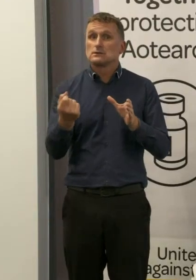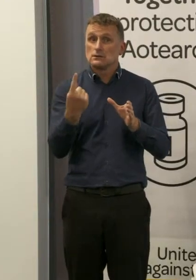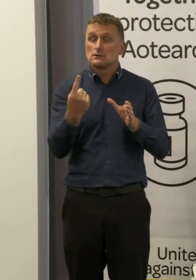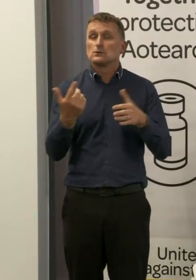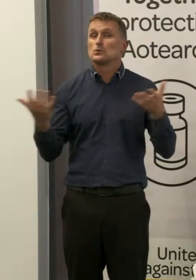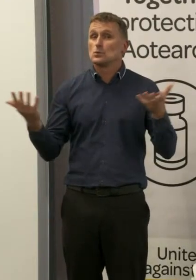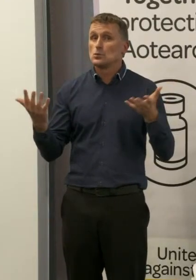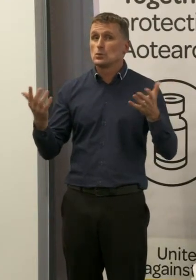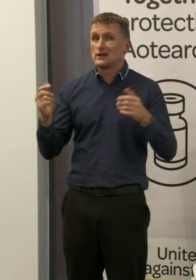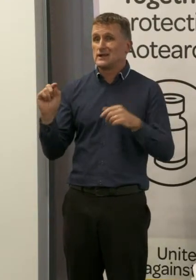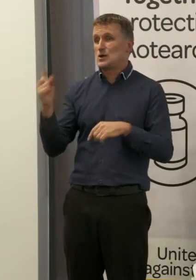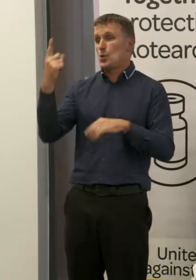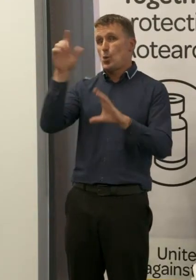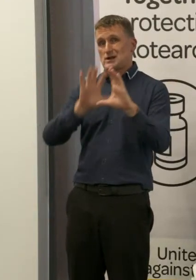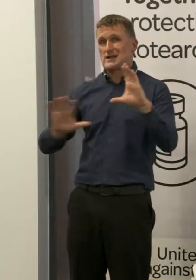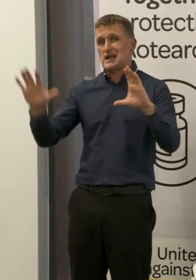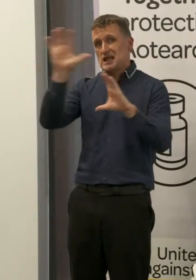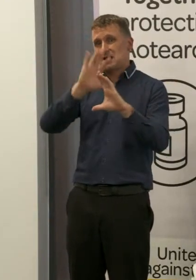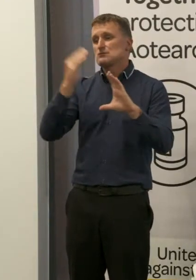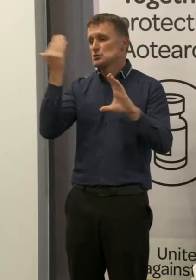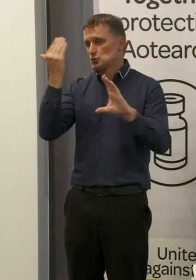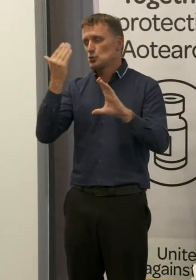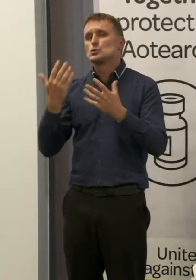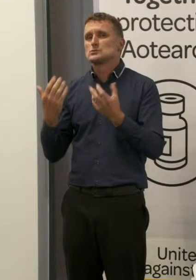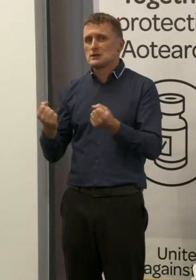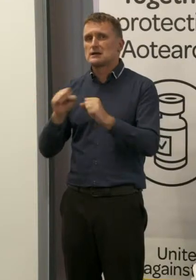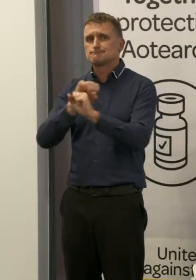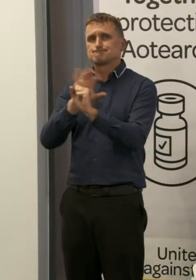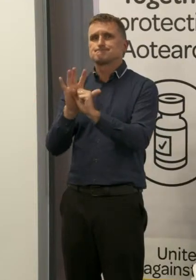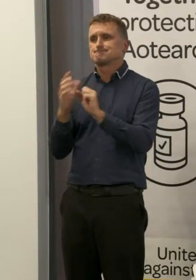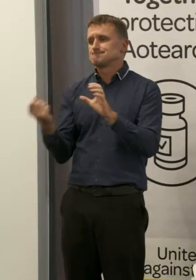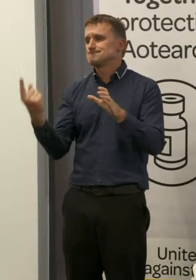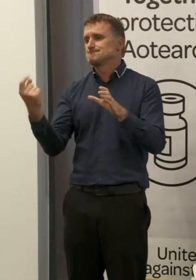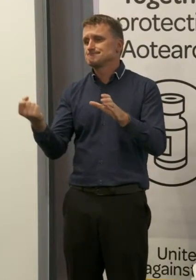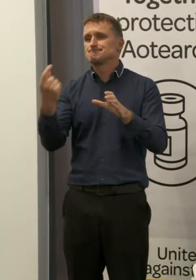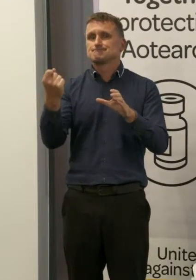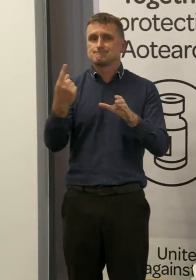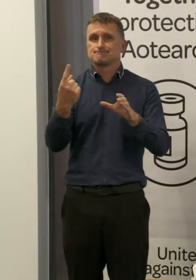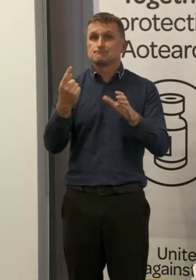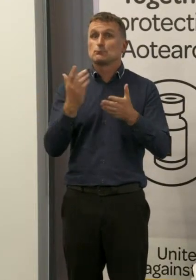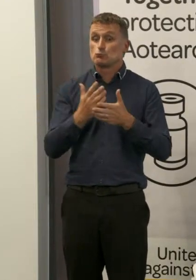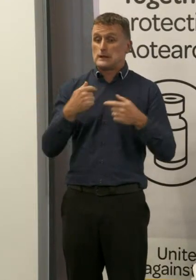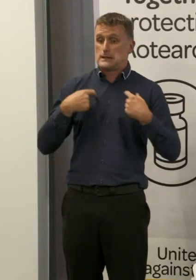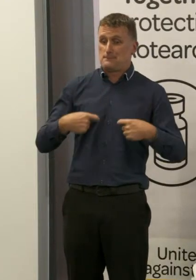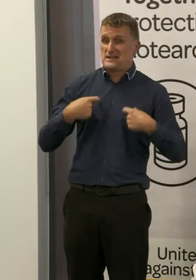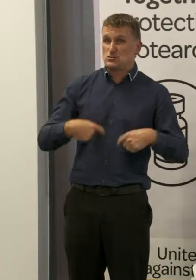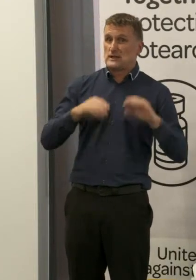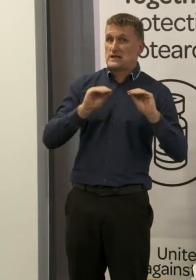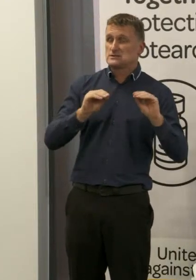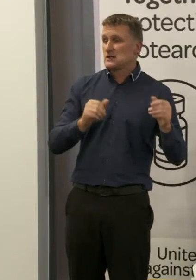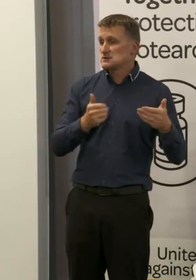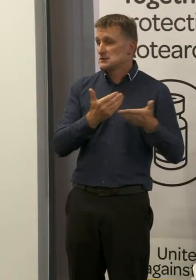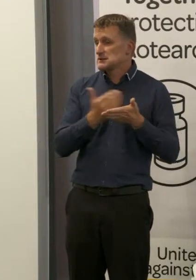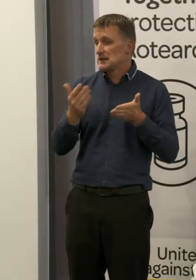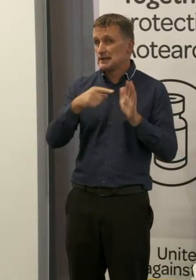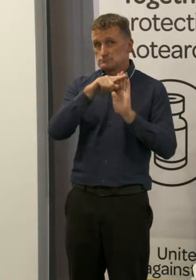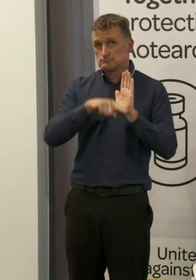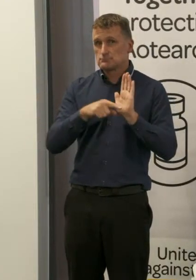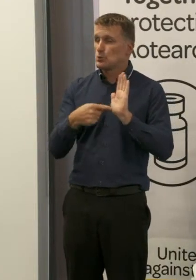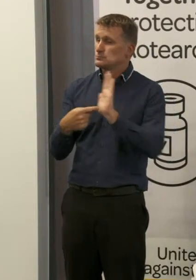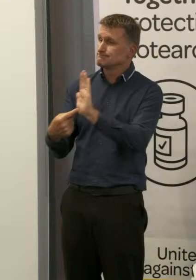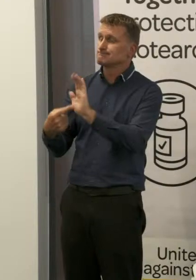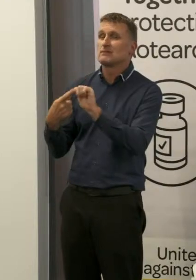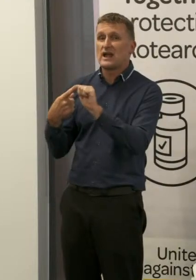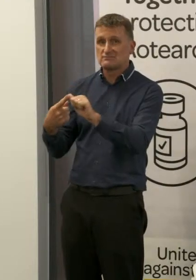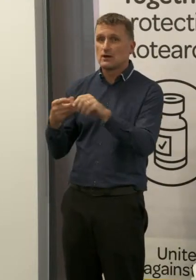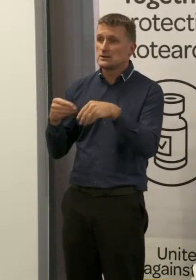Auckland, and they are responding really well. They've got very good, clear guidance and support from the Ministry of Education. But it is important for